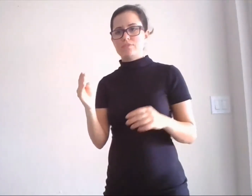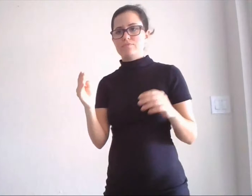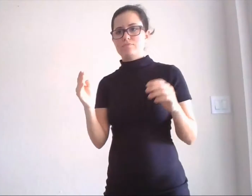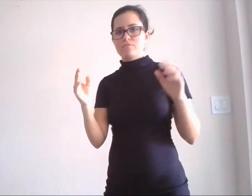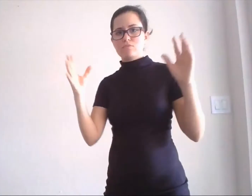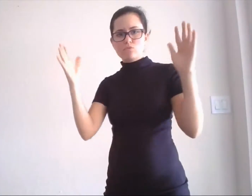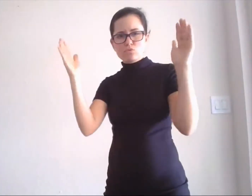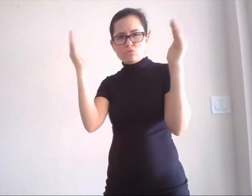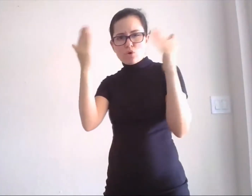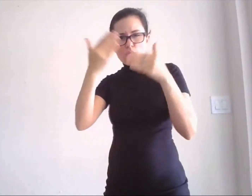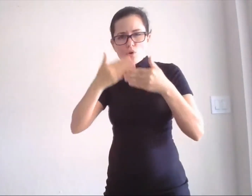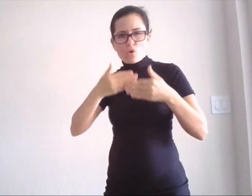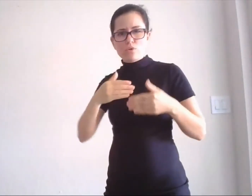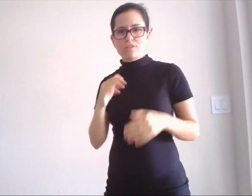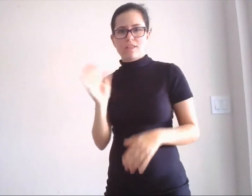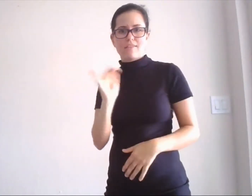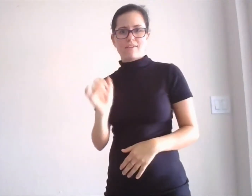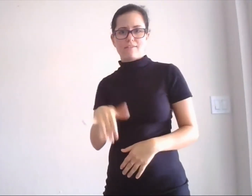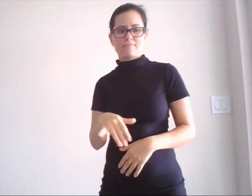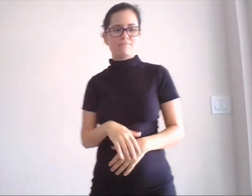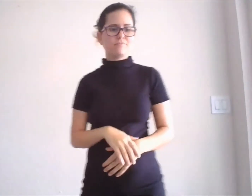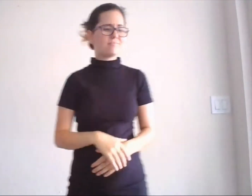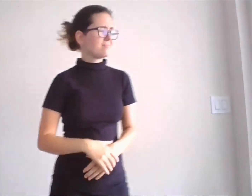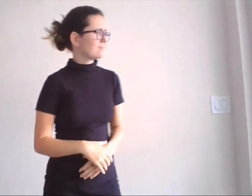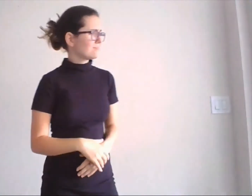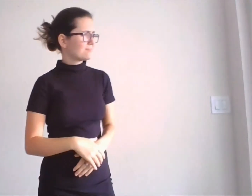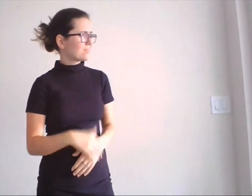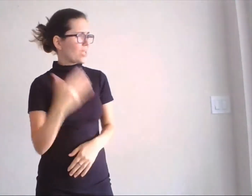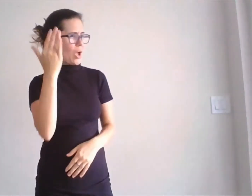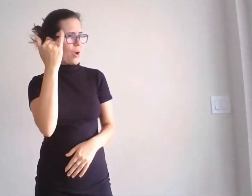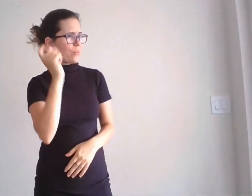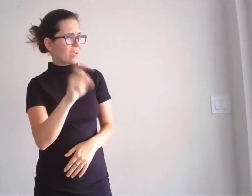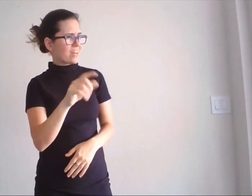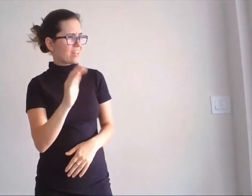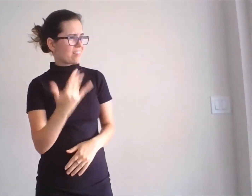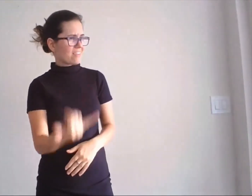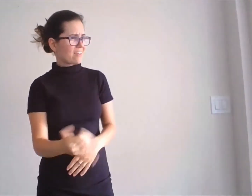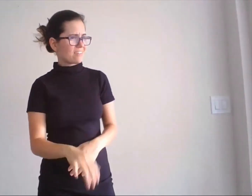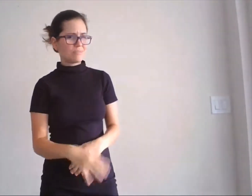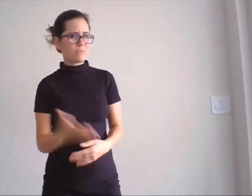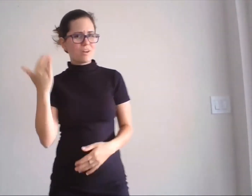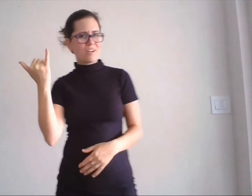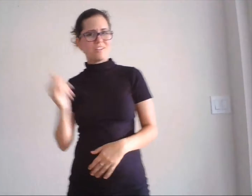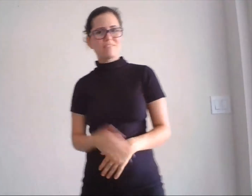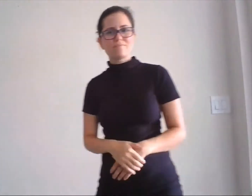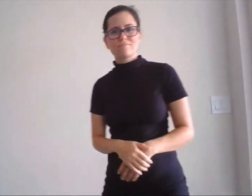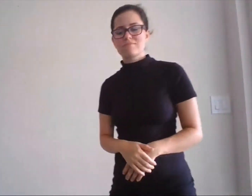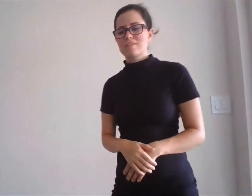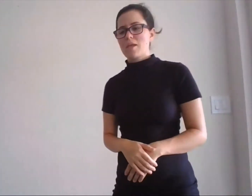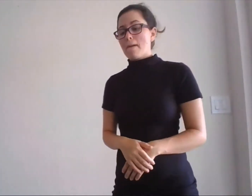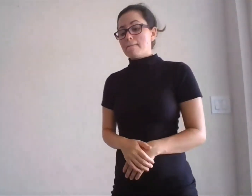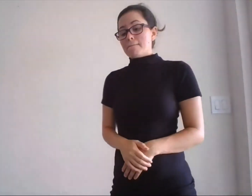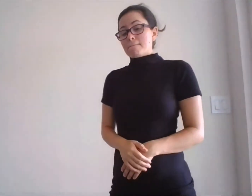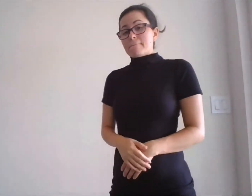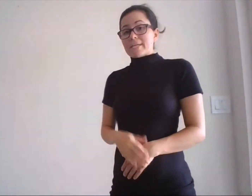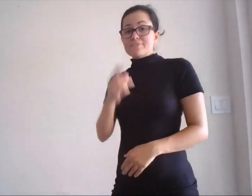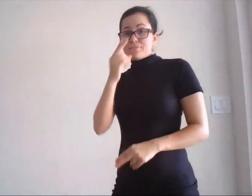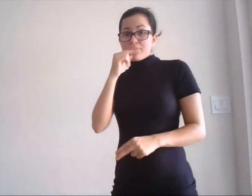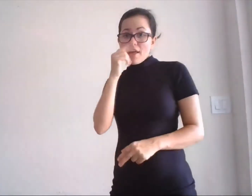That's the practical value. Anyone who hasn't seen it, at least you're honest. I mean, because that's all of it. But it's fun. Here's the thing. Now, but